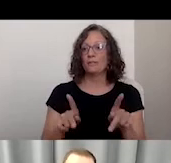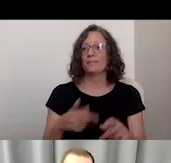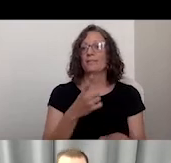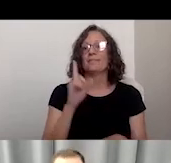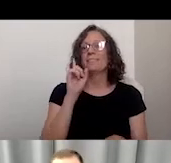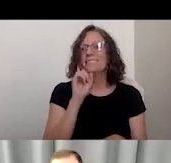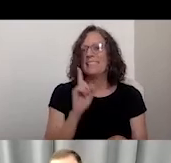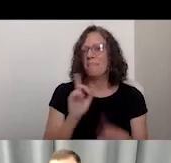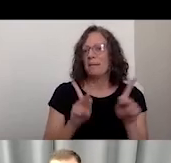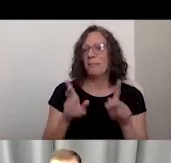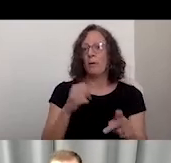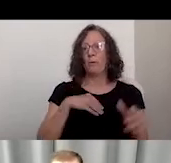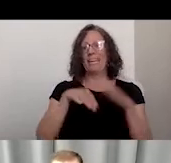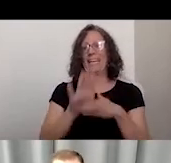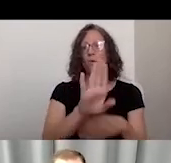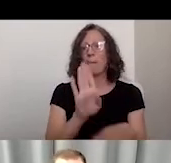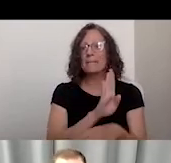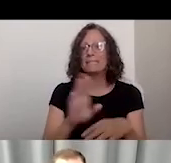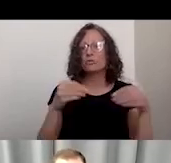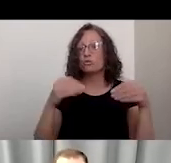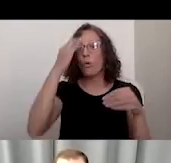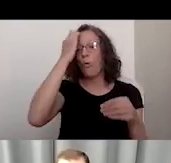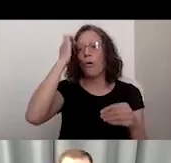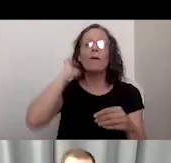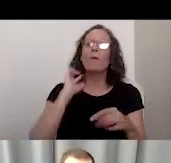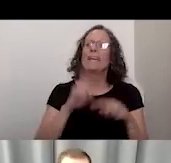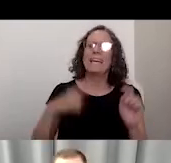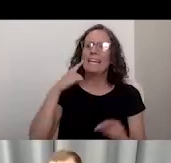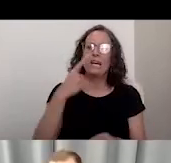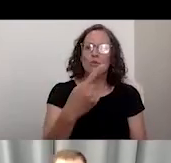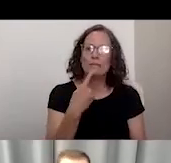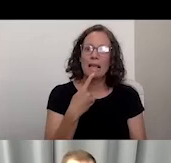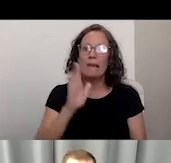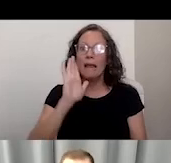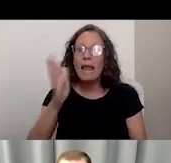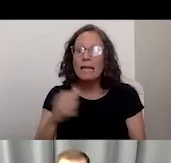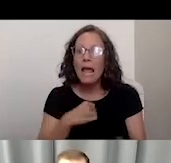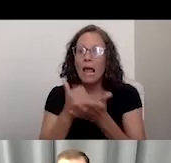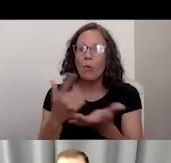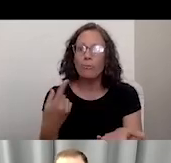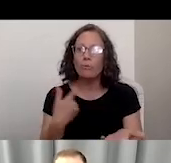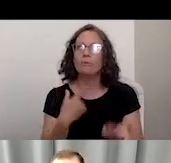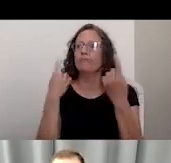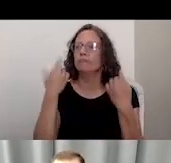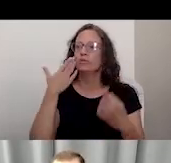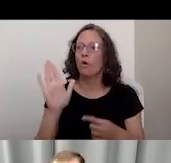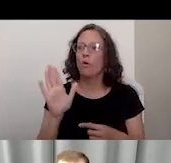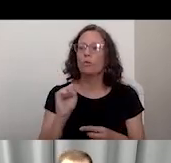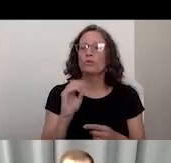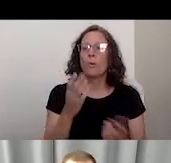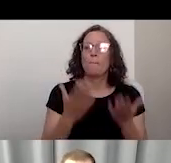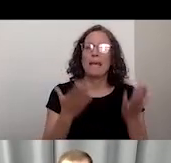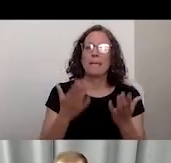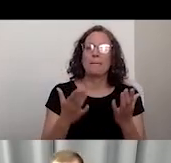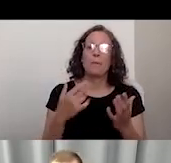So how to approach a deaf person. You know, if a deaf person comes into your business, your store, what have you, and they can't hear you, you're